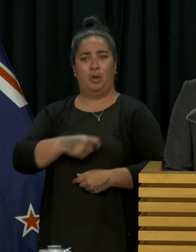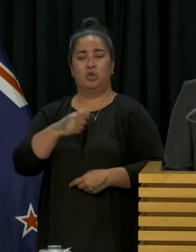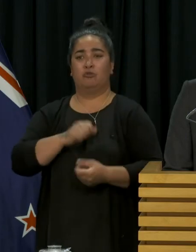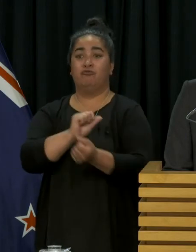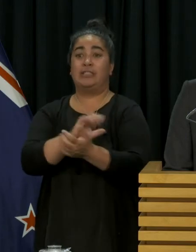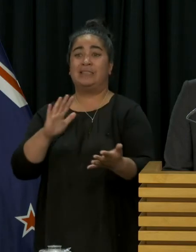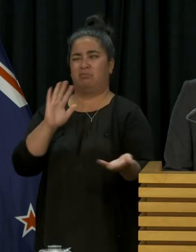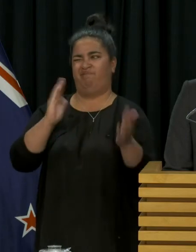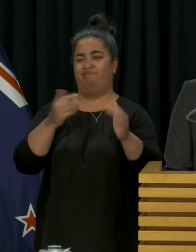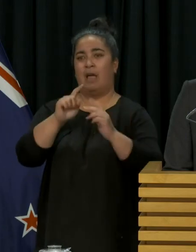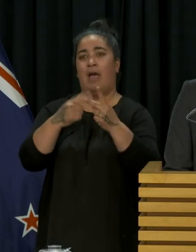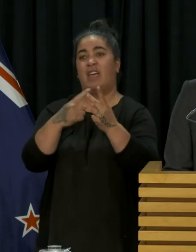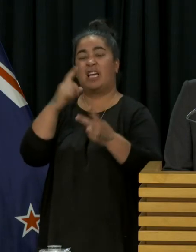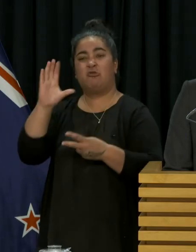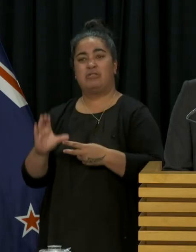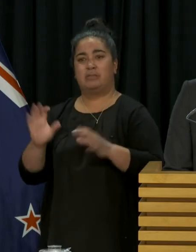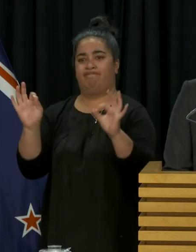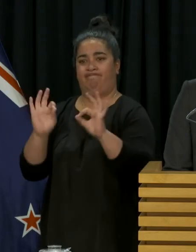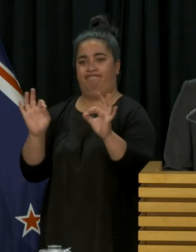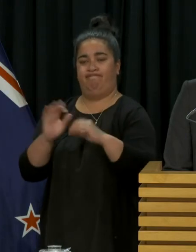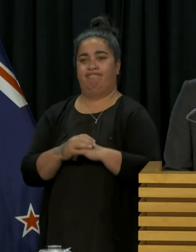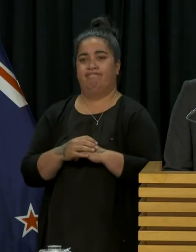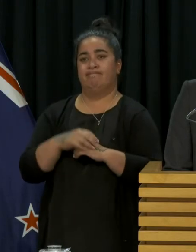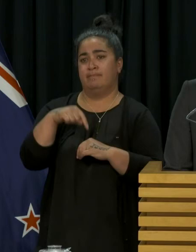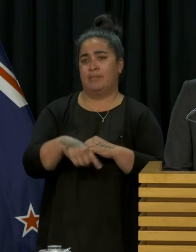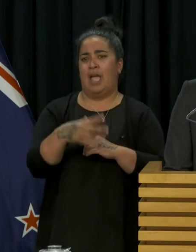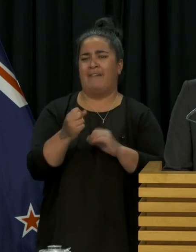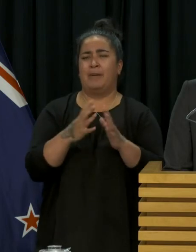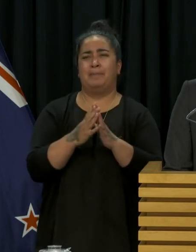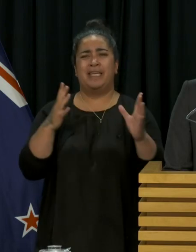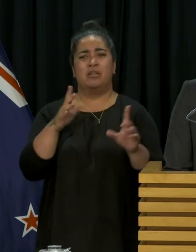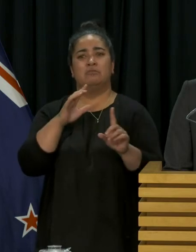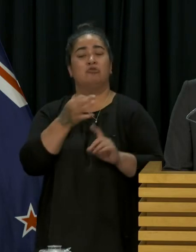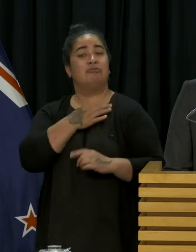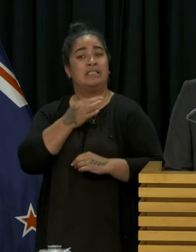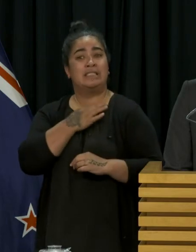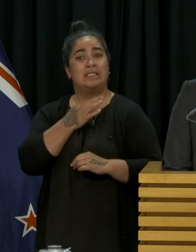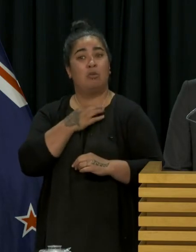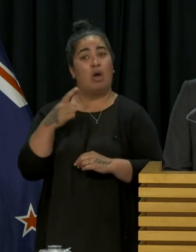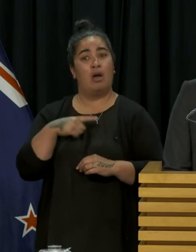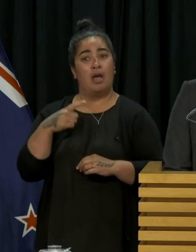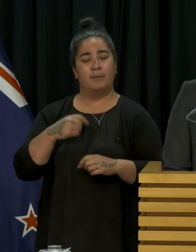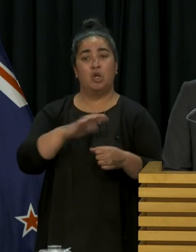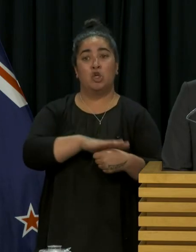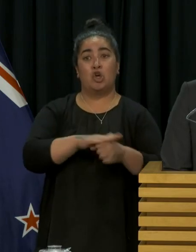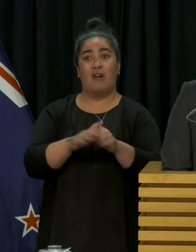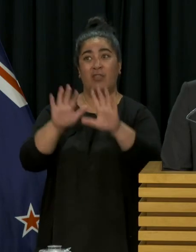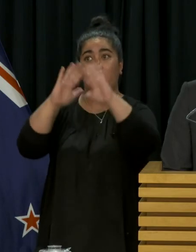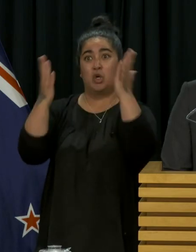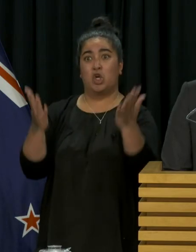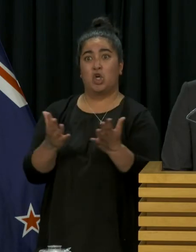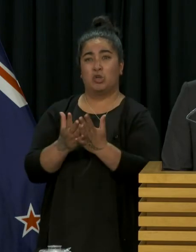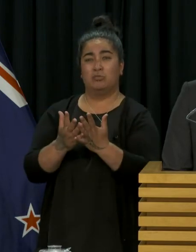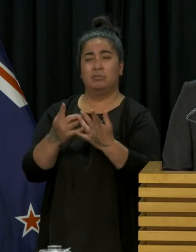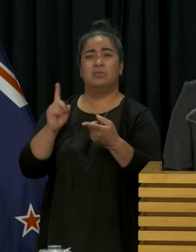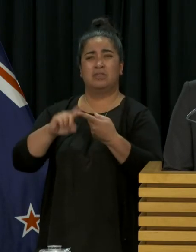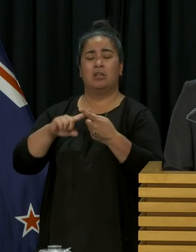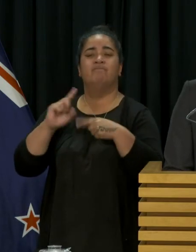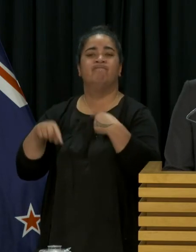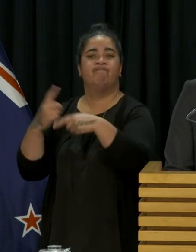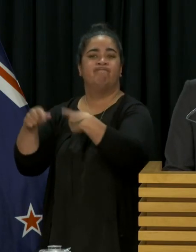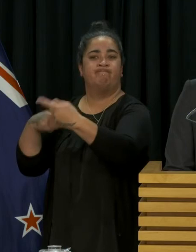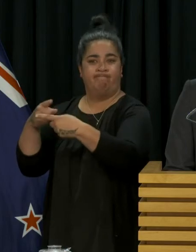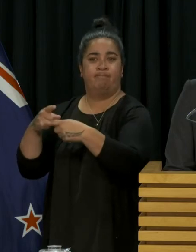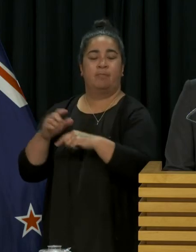enjoy, but these freedoms are under increased threat as COVID surges in the world around us. There have been